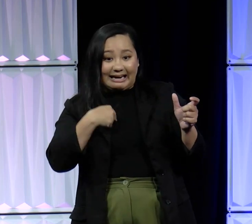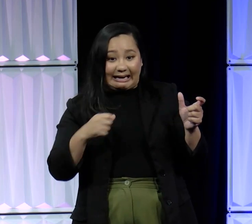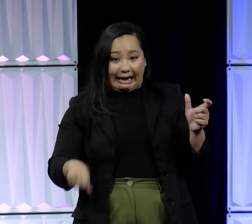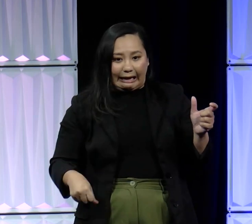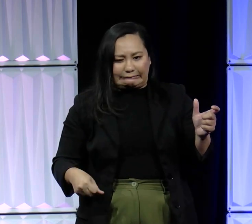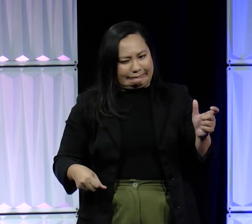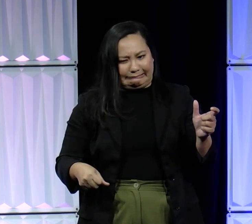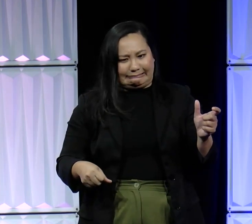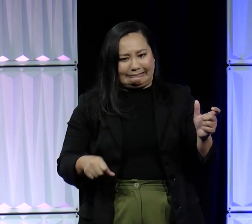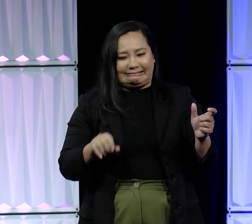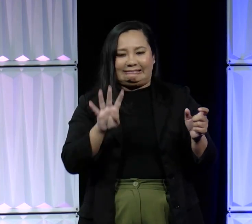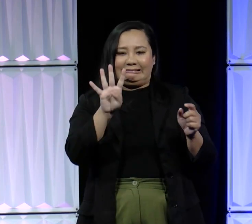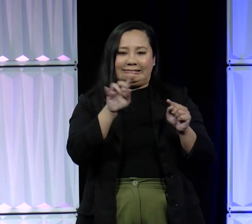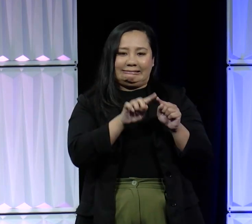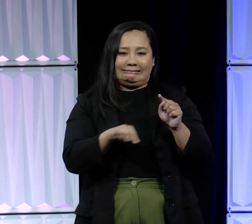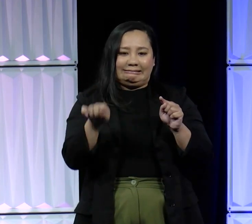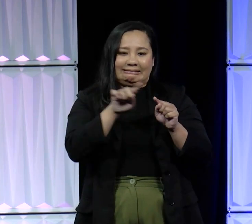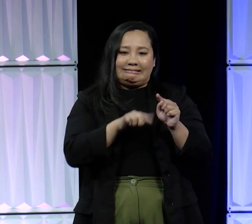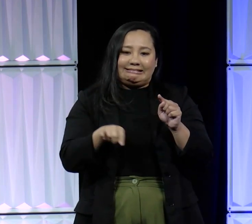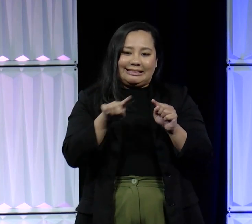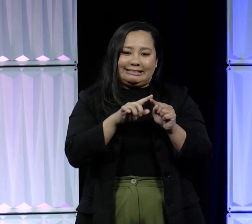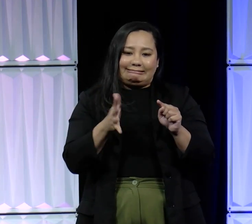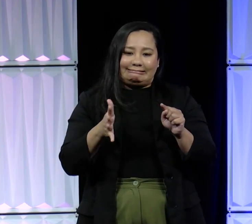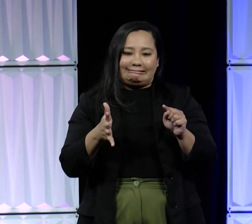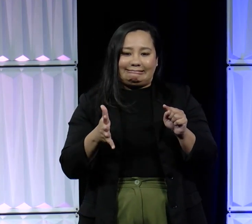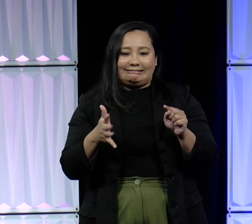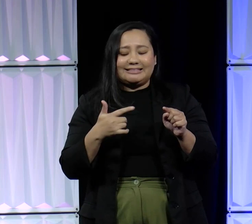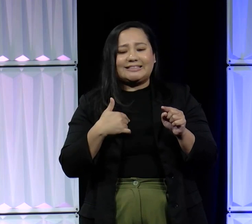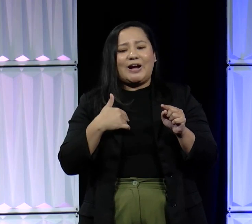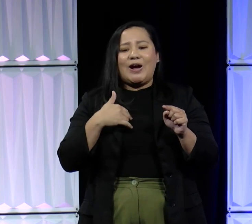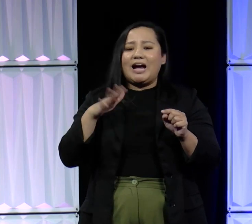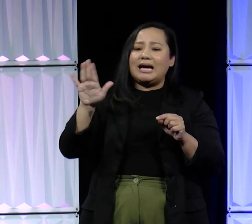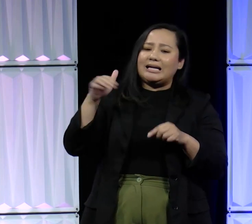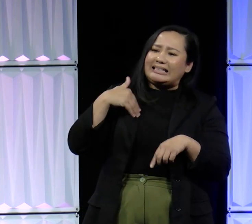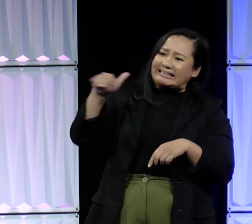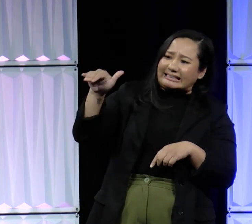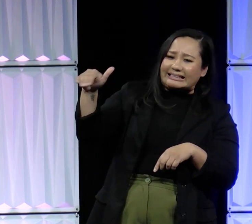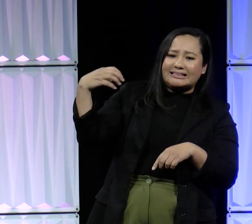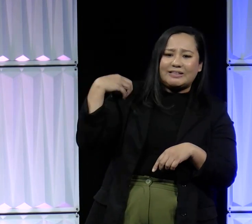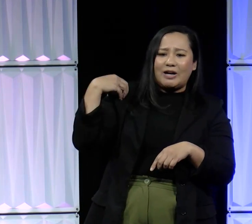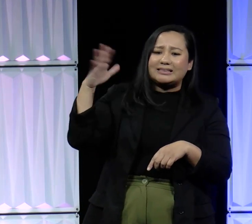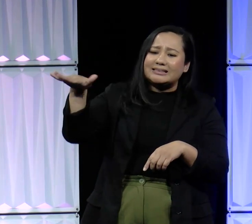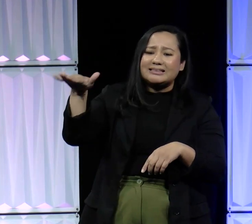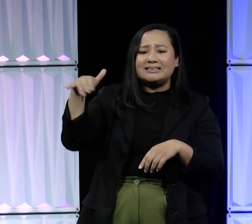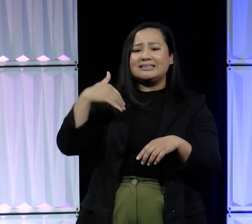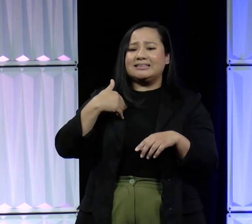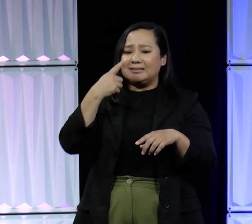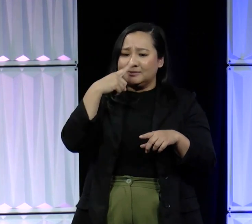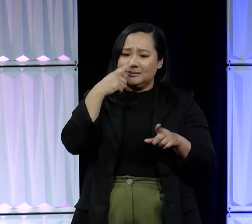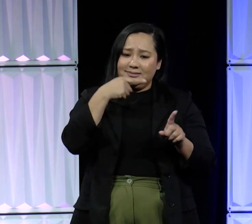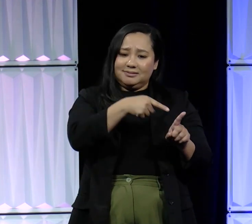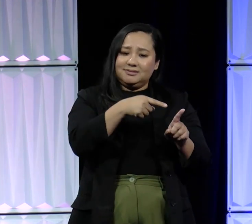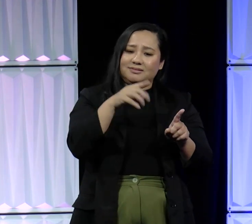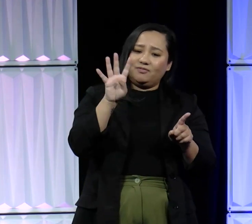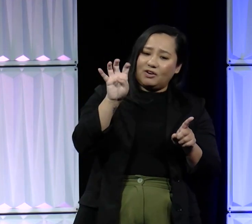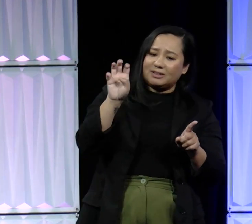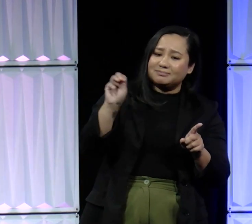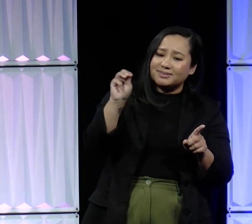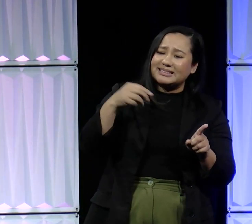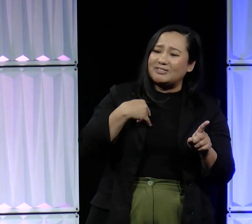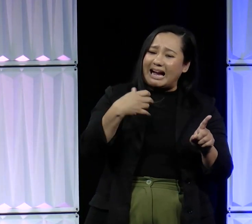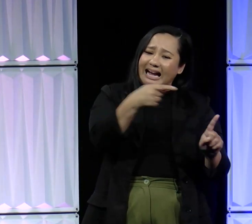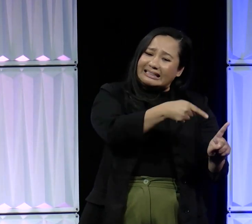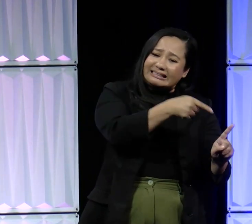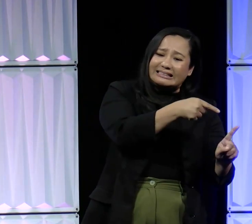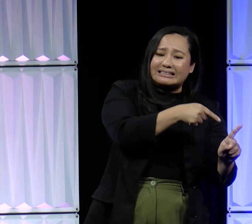track. I pleaded with my coach to change my event. He said, "You need to become a racehorse, an assassin. Stop thinking so